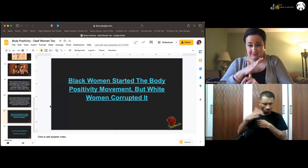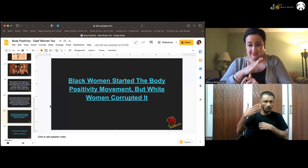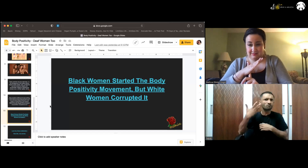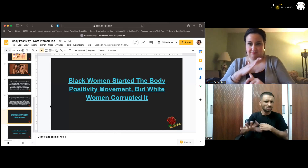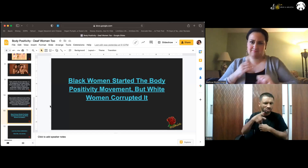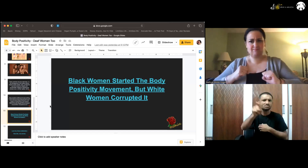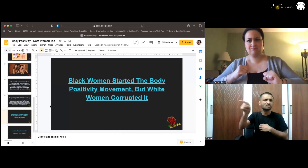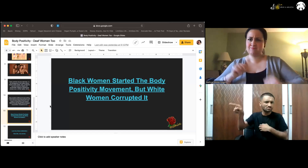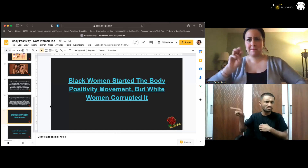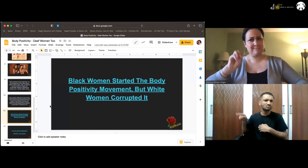harassment.